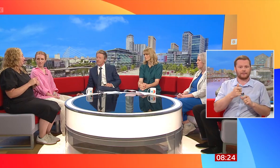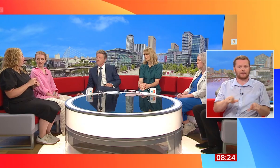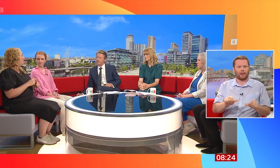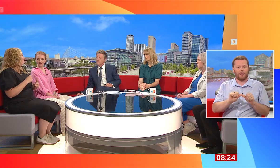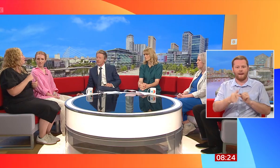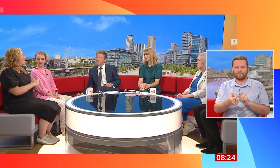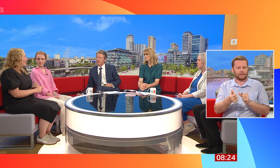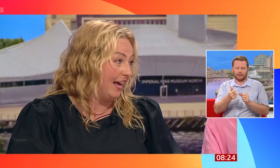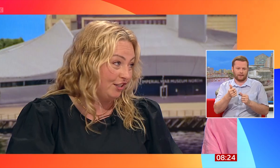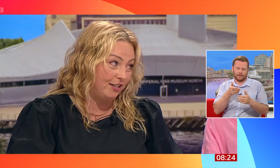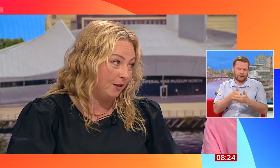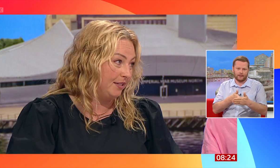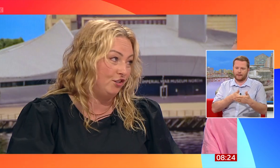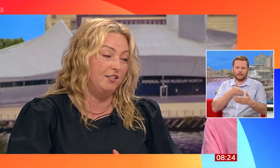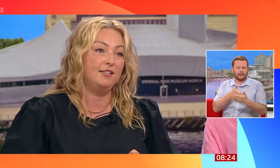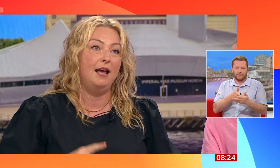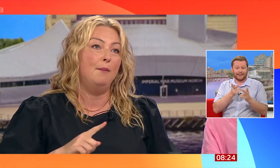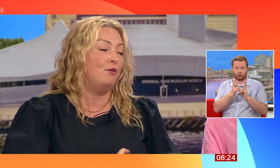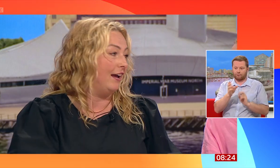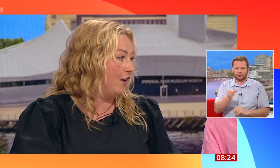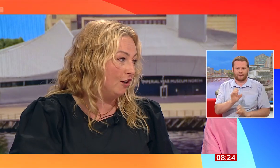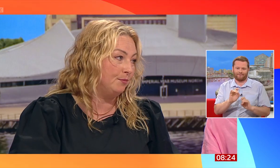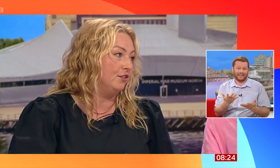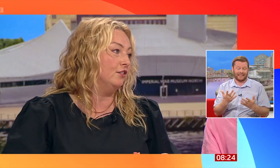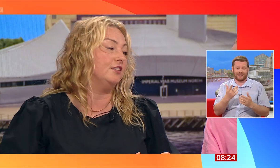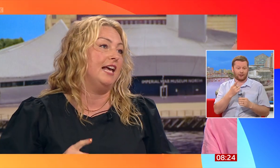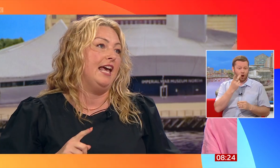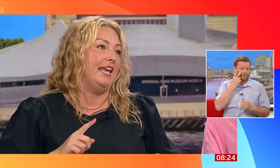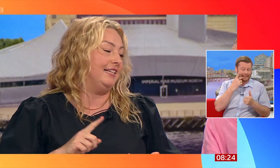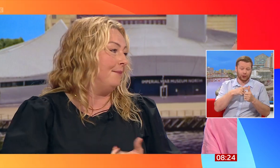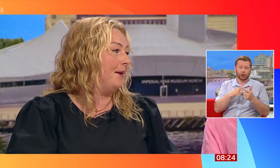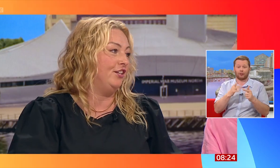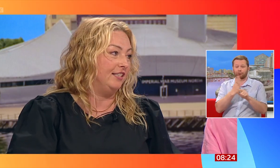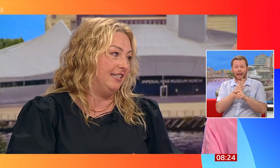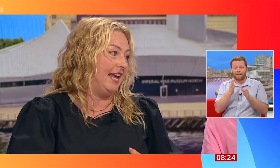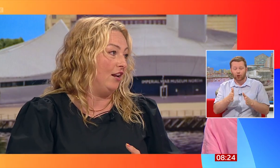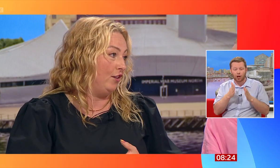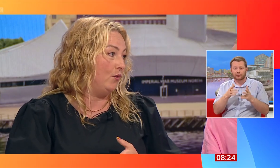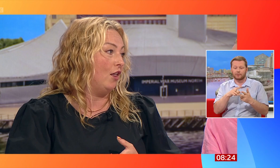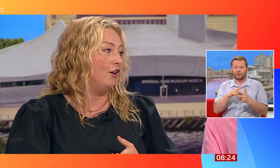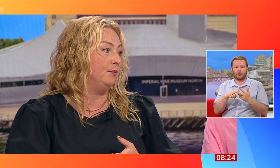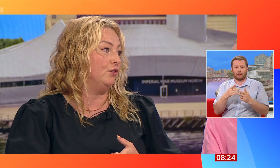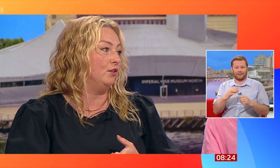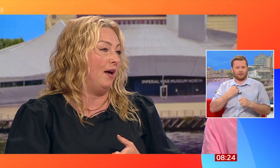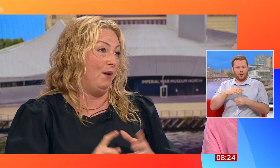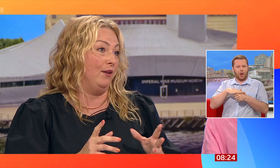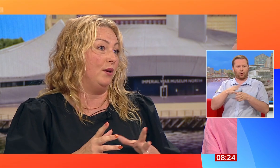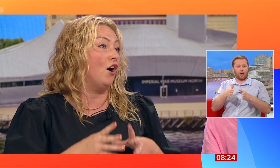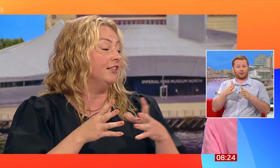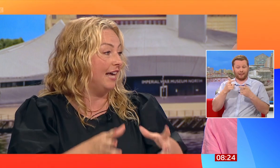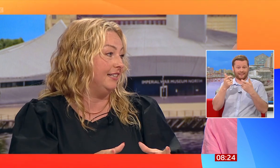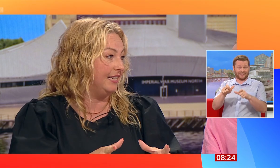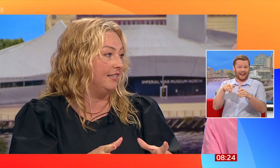BSL interpreters through further high street opticians, private hospitals. He had an inpatient stay in our local hospital when